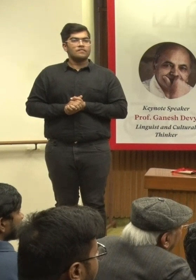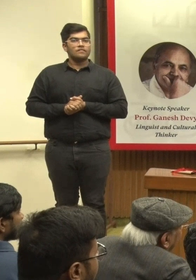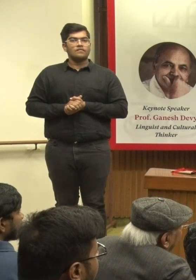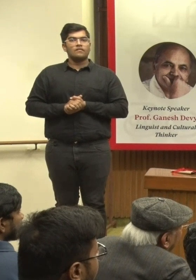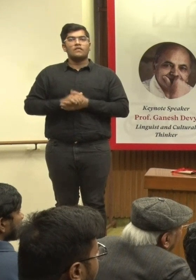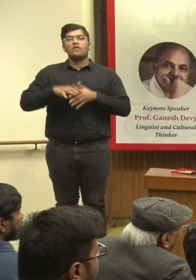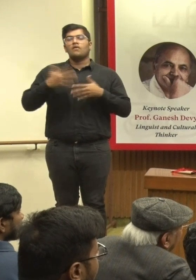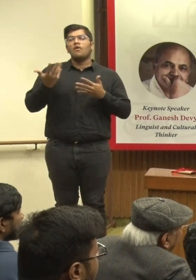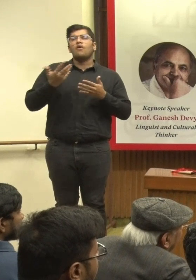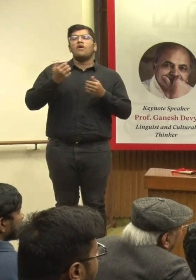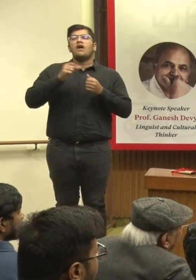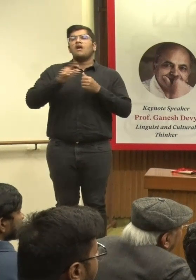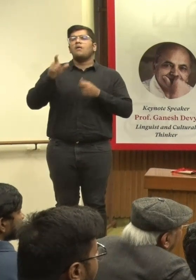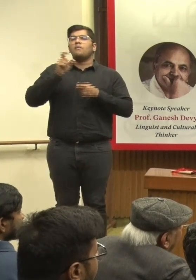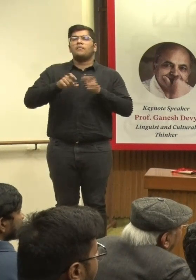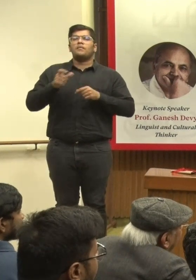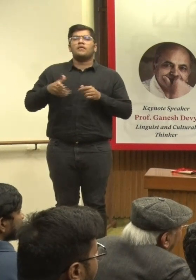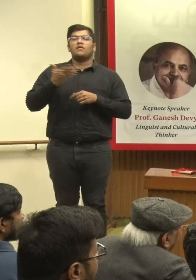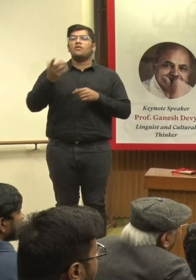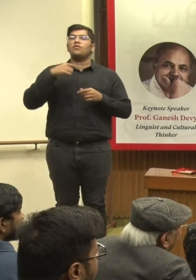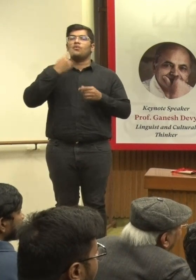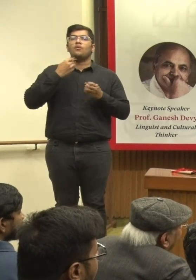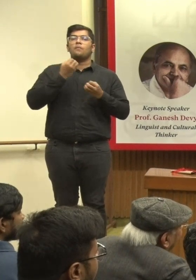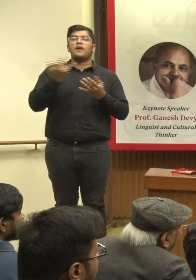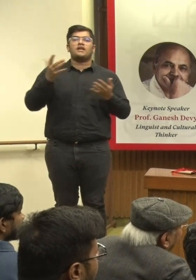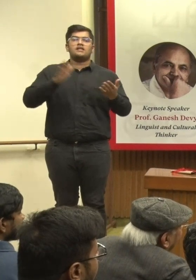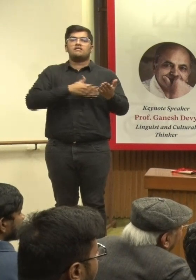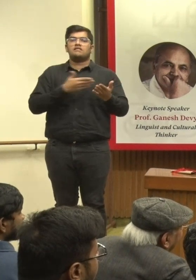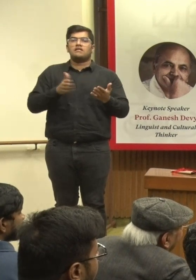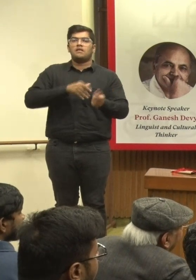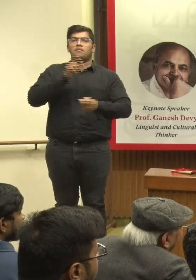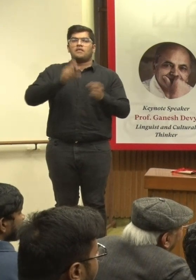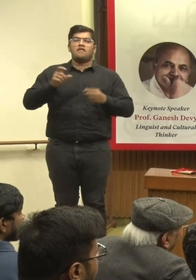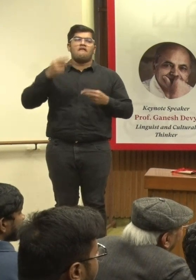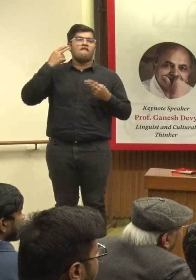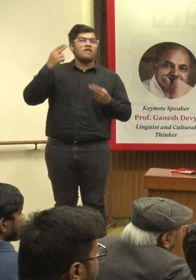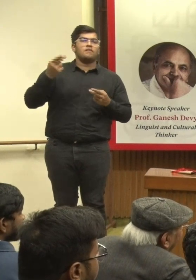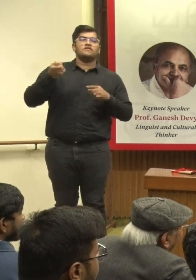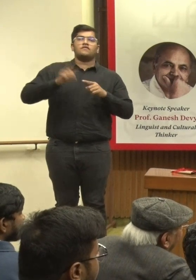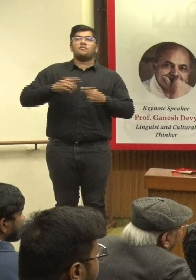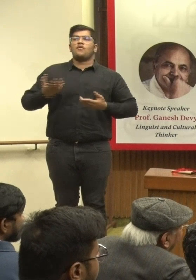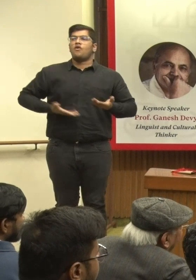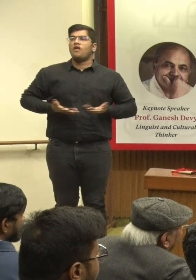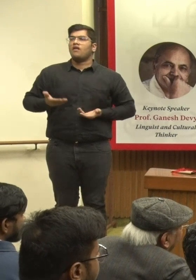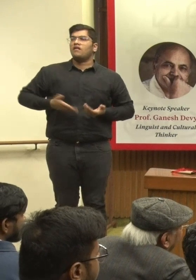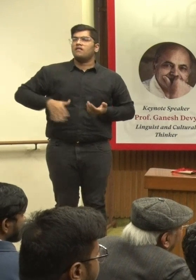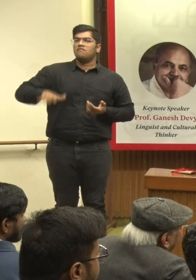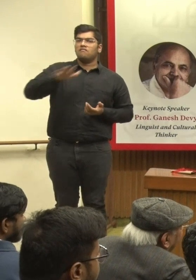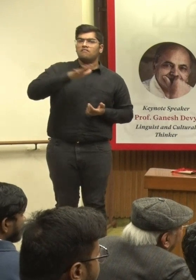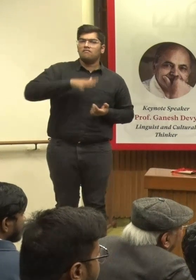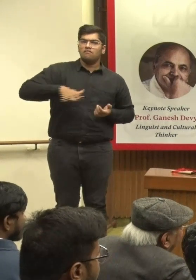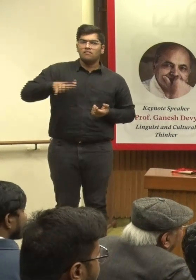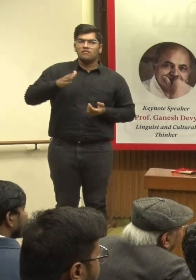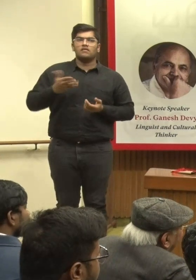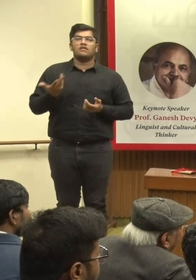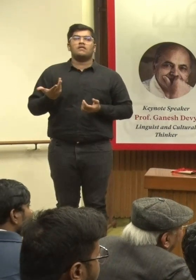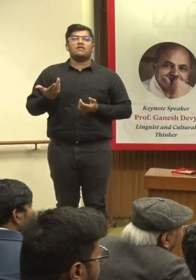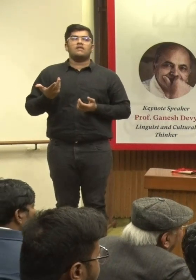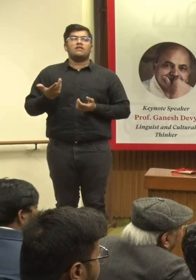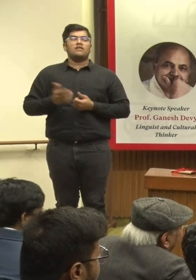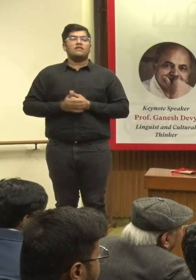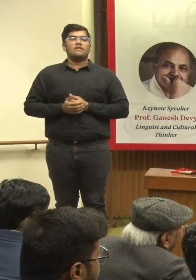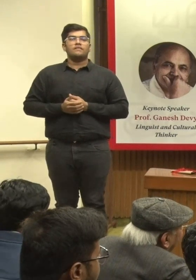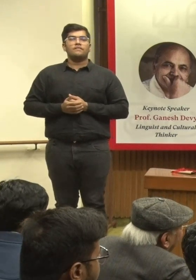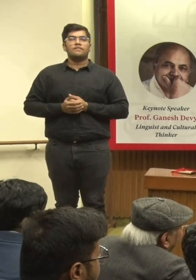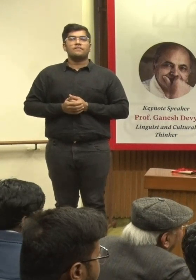or entertainers, the baul singers in Bengal. I mean, since I mentioned Bengal, the singers, itinerant